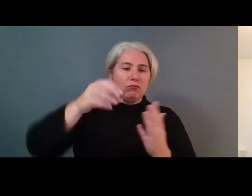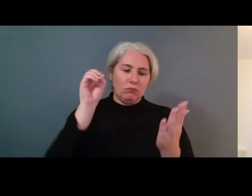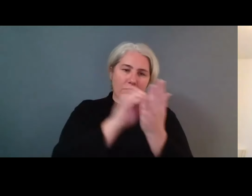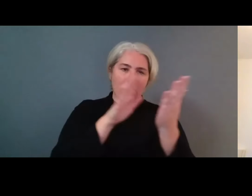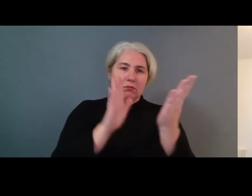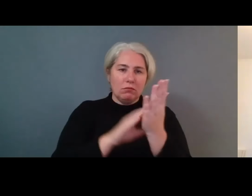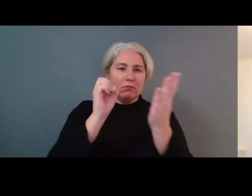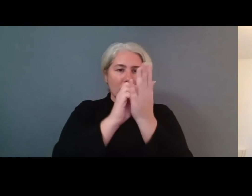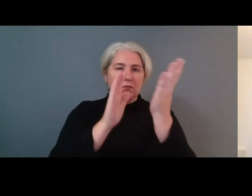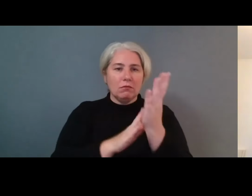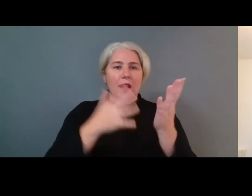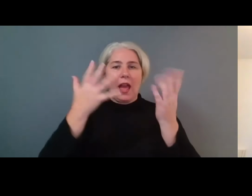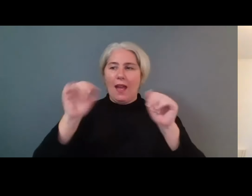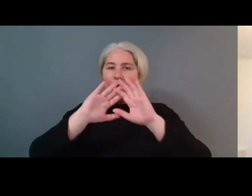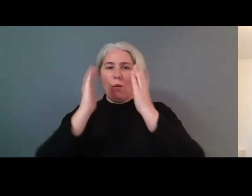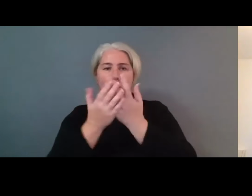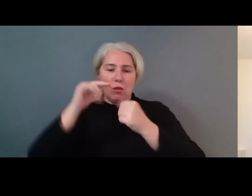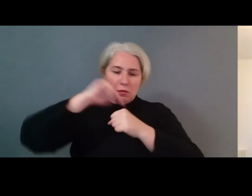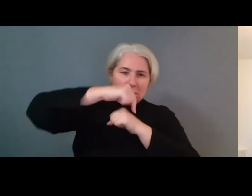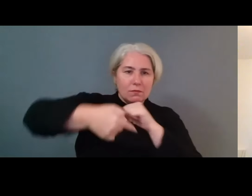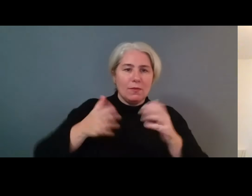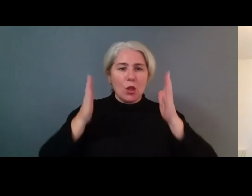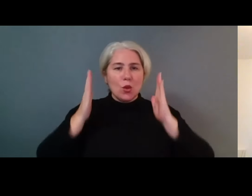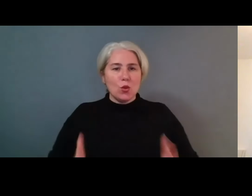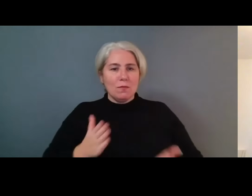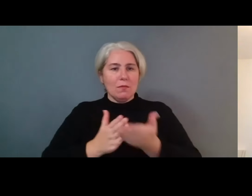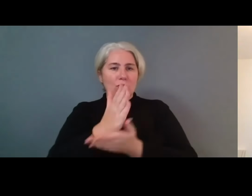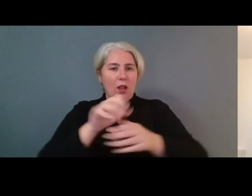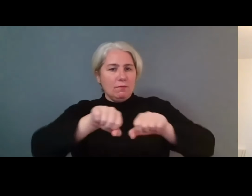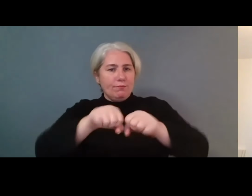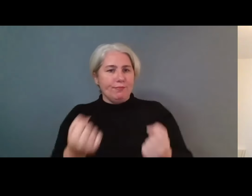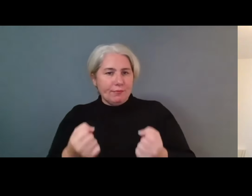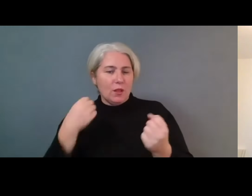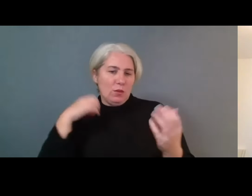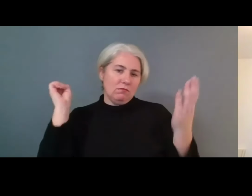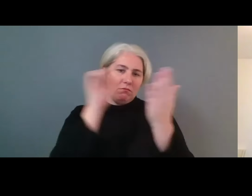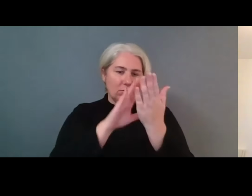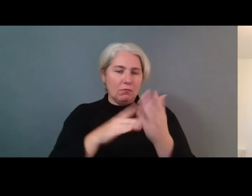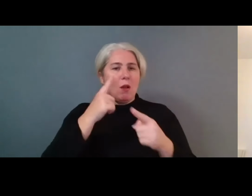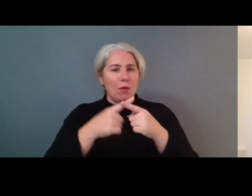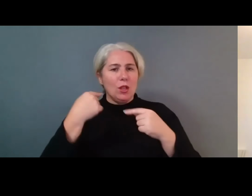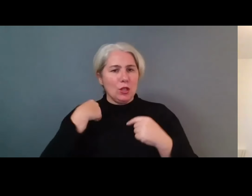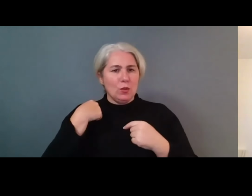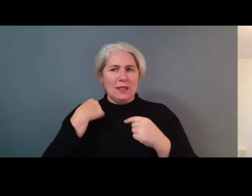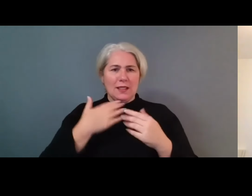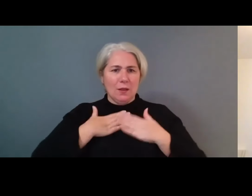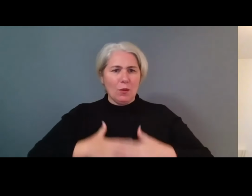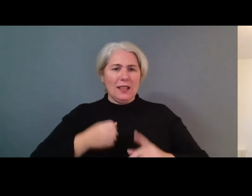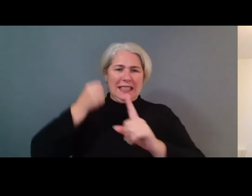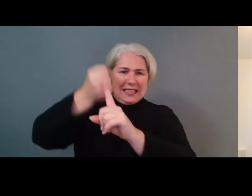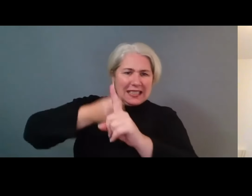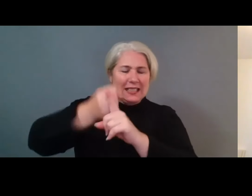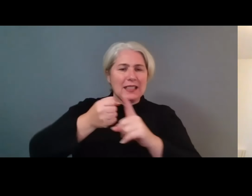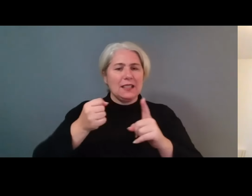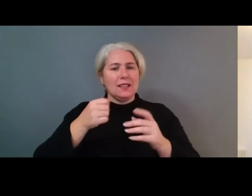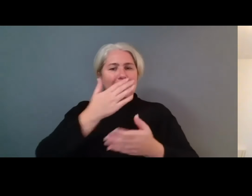and promotes international oversight of the rights of persons with disabilities. We also train and support advocates seeking legal